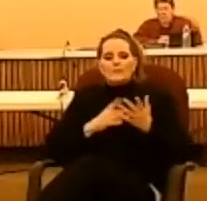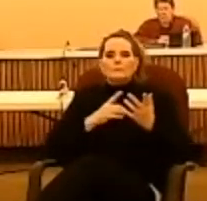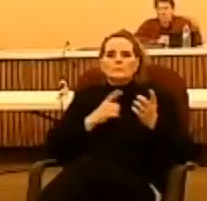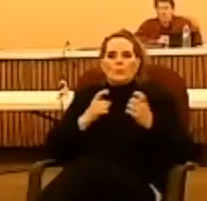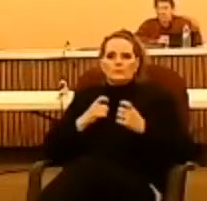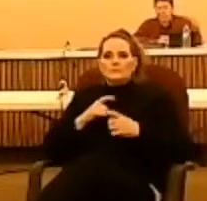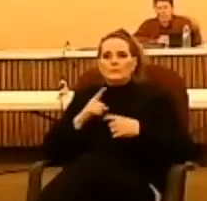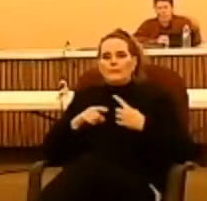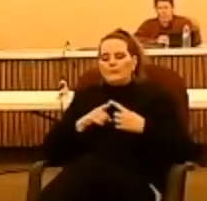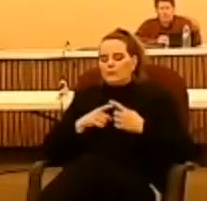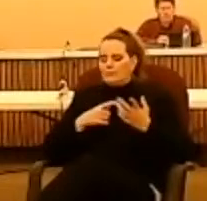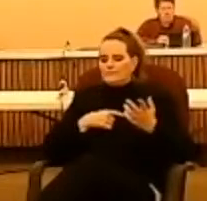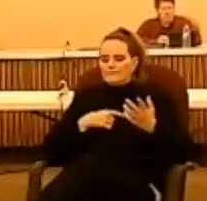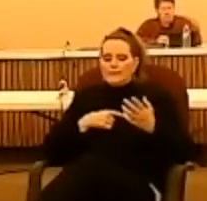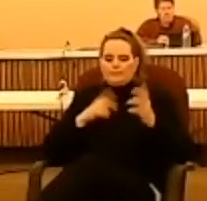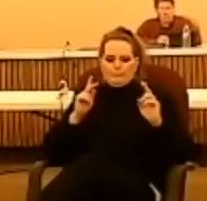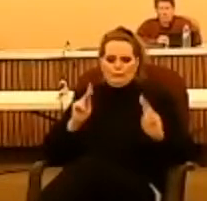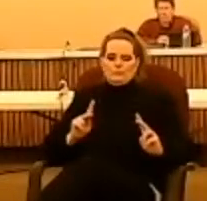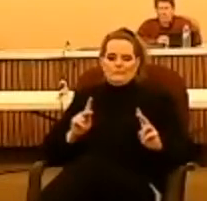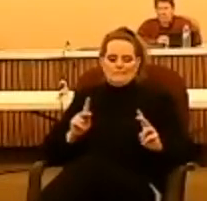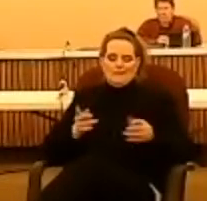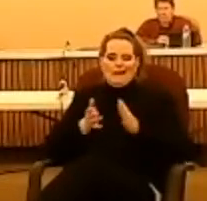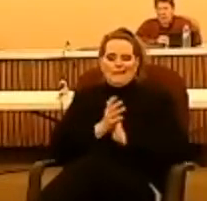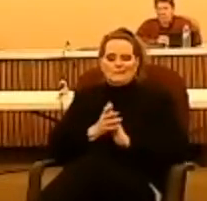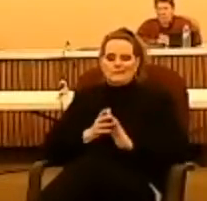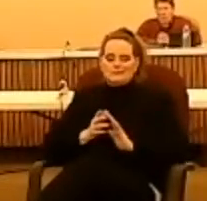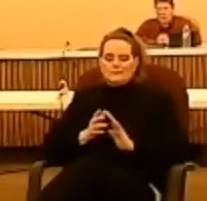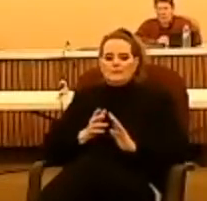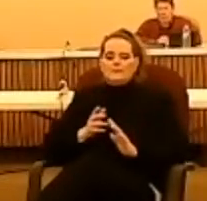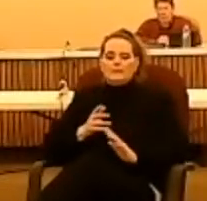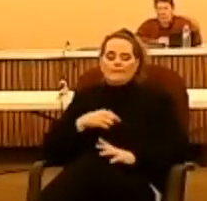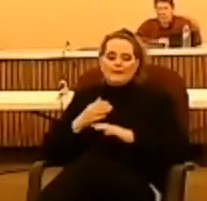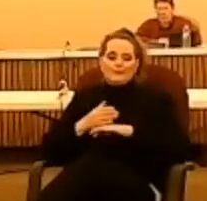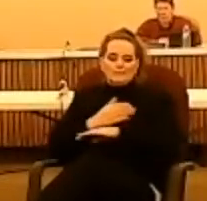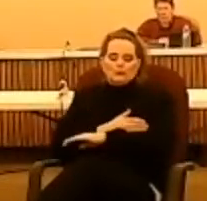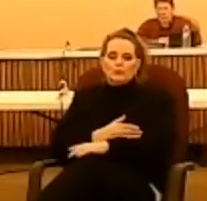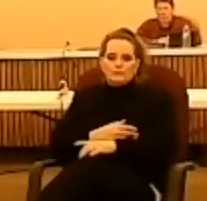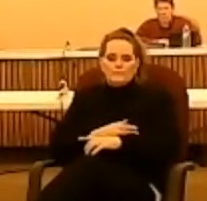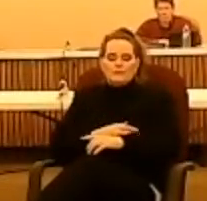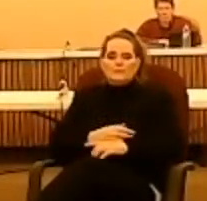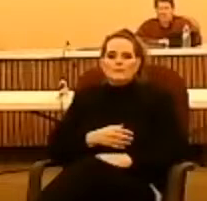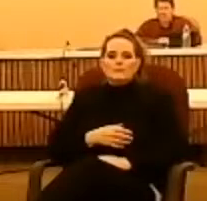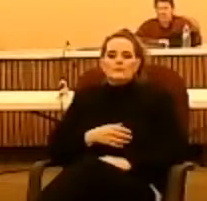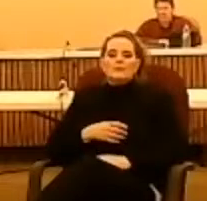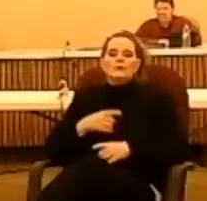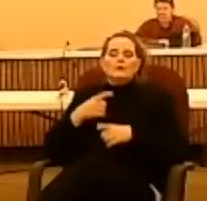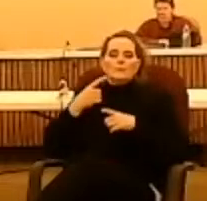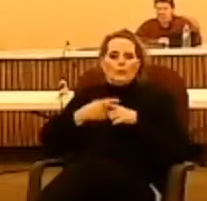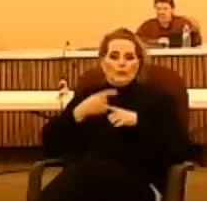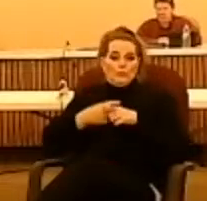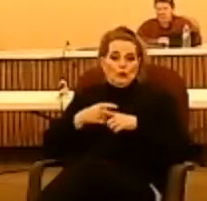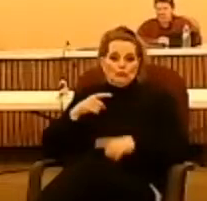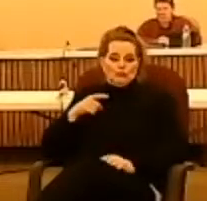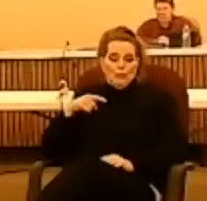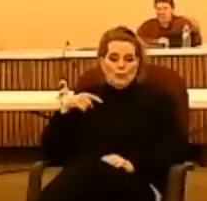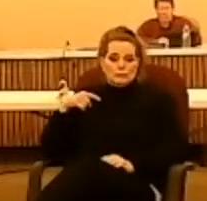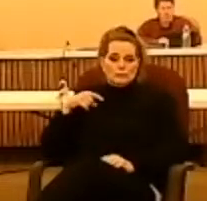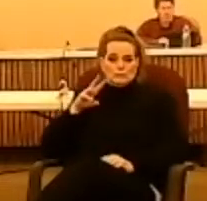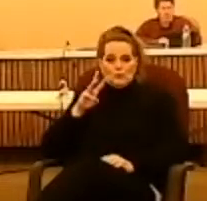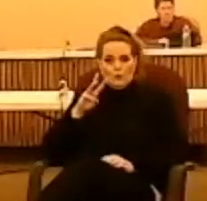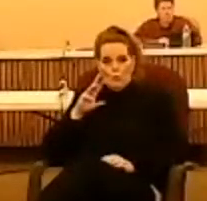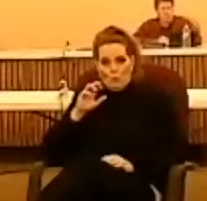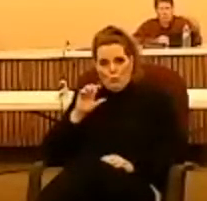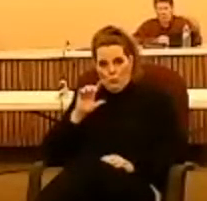asked if they could improve the crosswalk at the intersection of Erie Station and Road and East